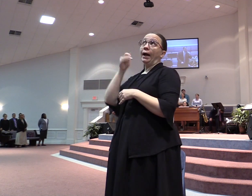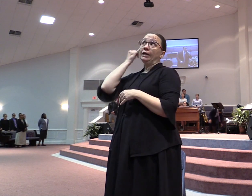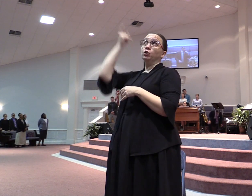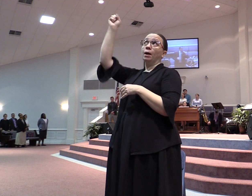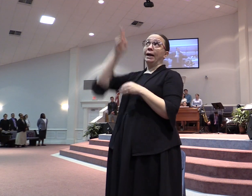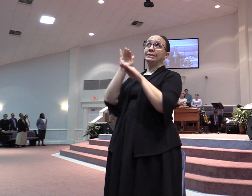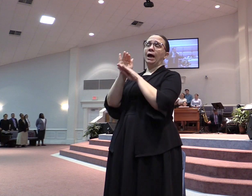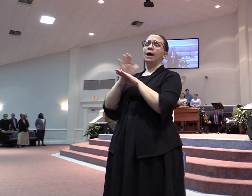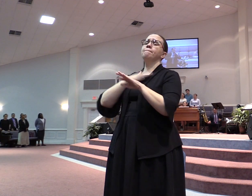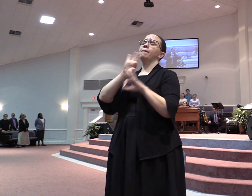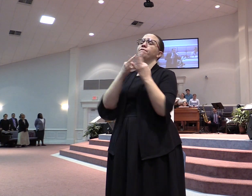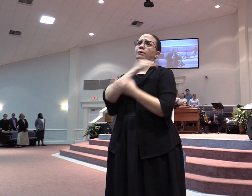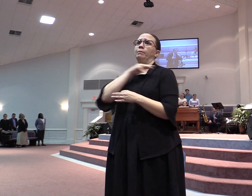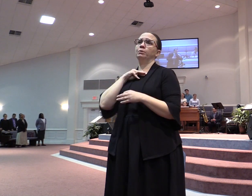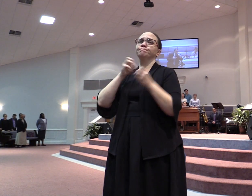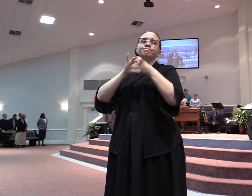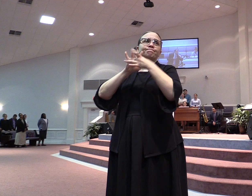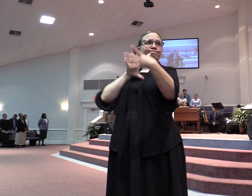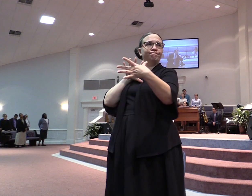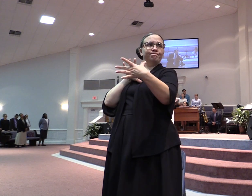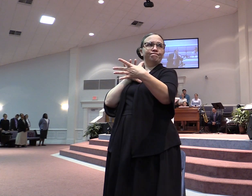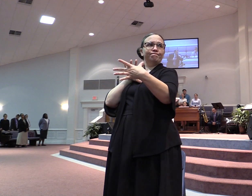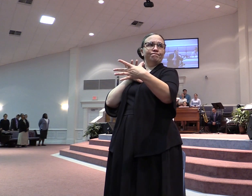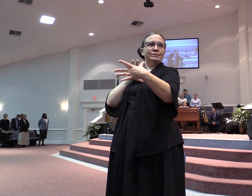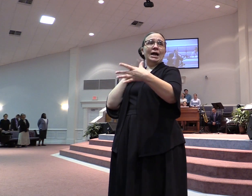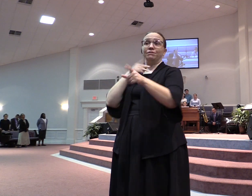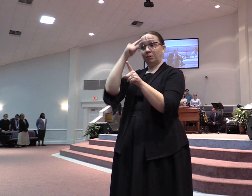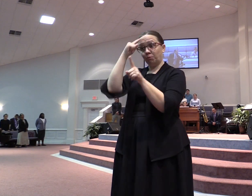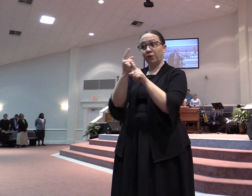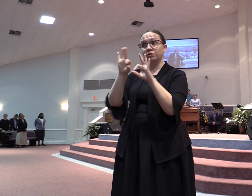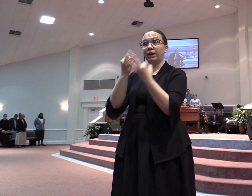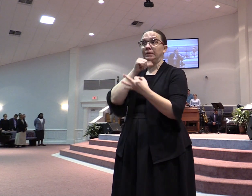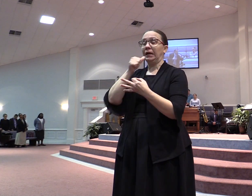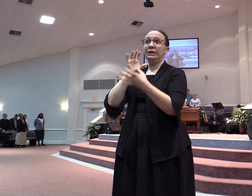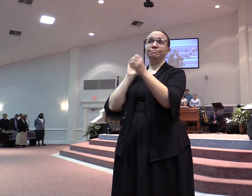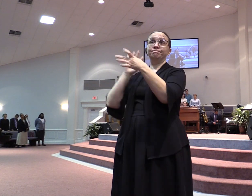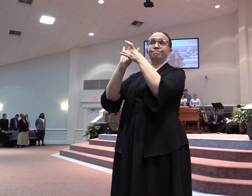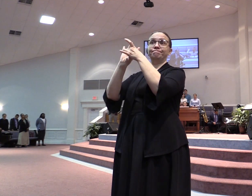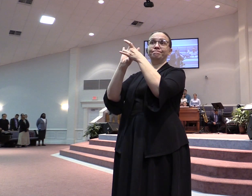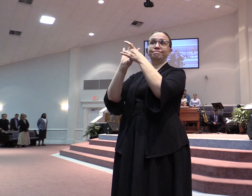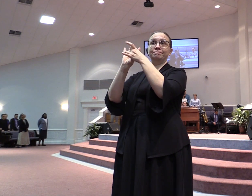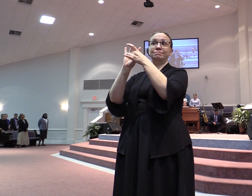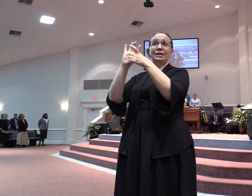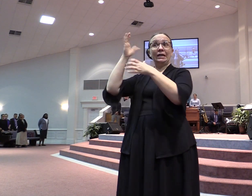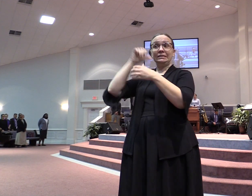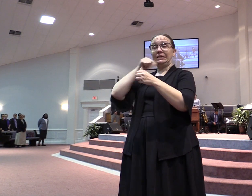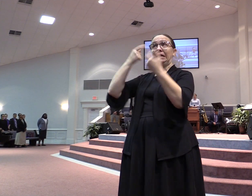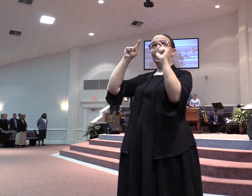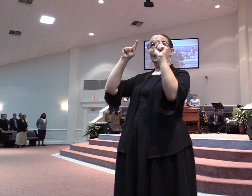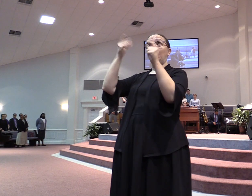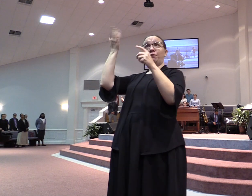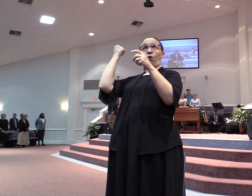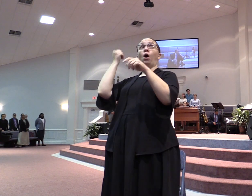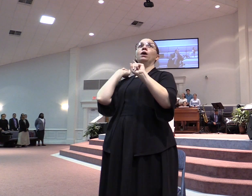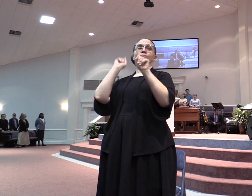tonight, my loved one's not going to make it. I got some brothers that's not going to make it. I got some family that's not going to make it. I got some cousins that's not going to make it. They all used to be